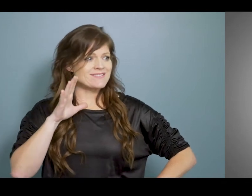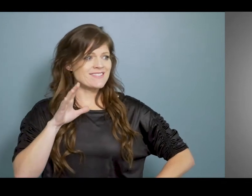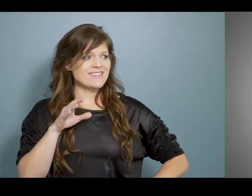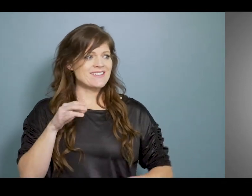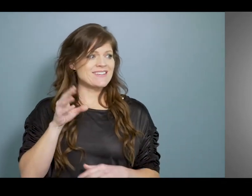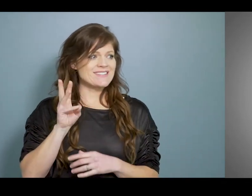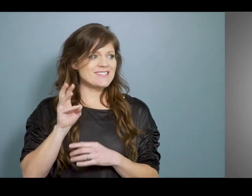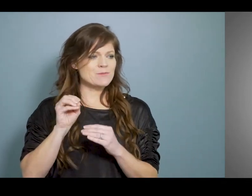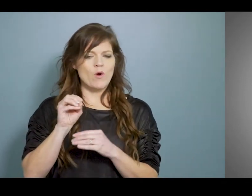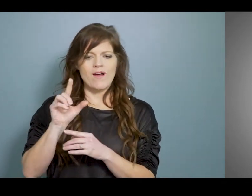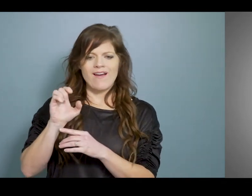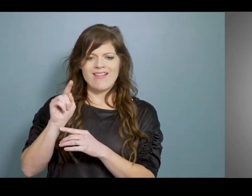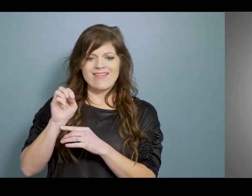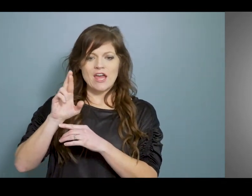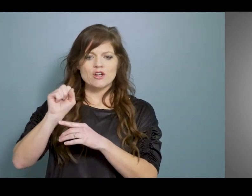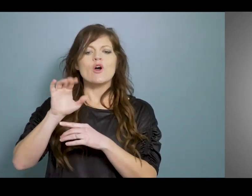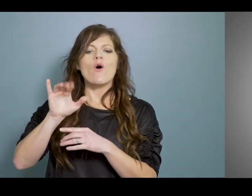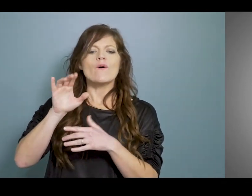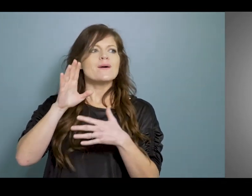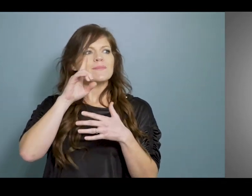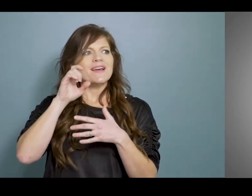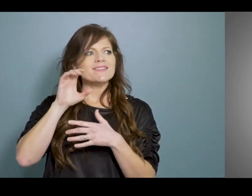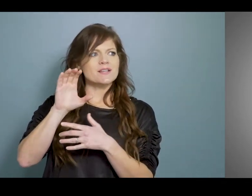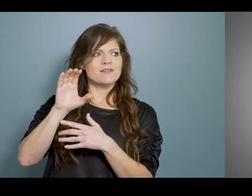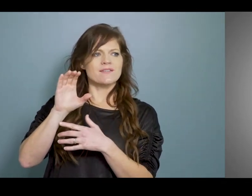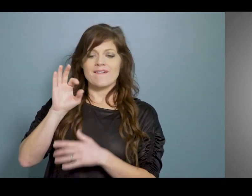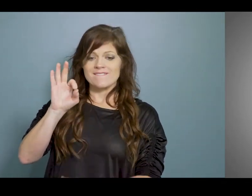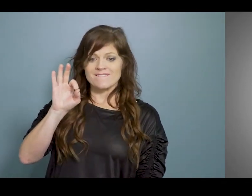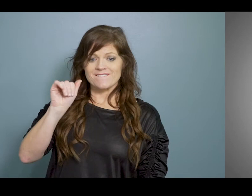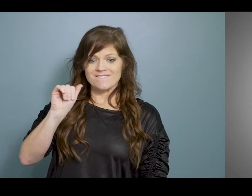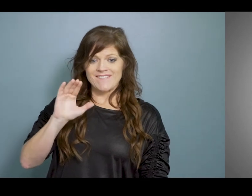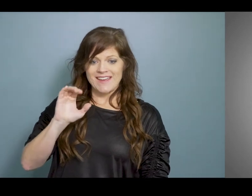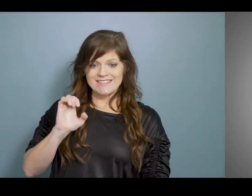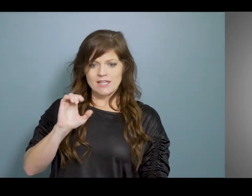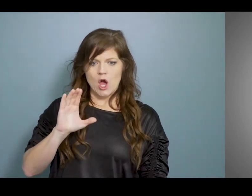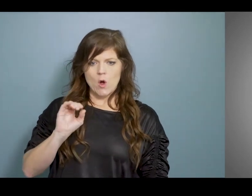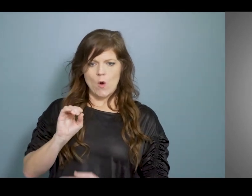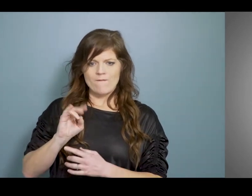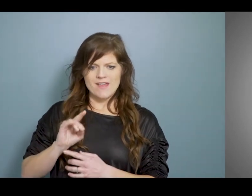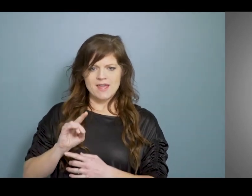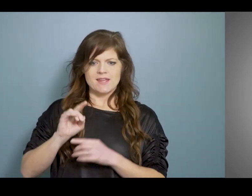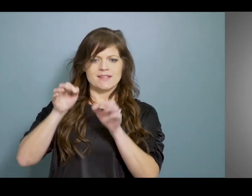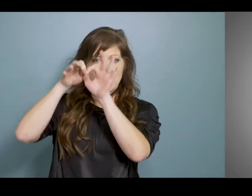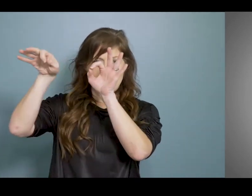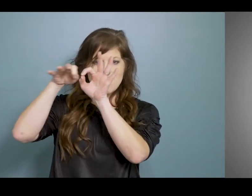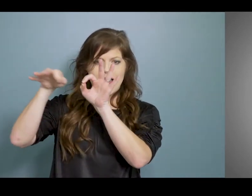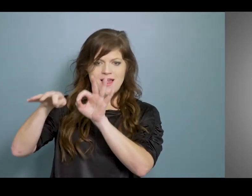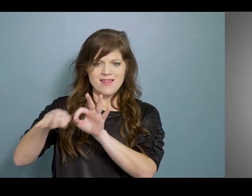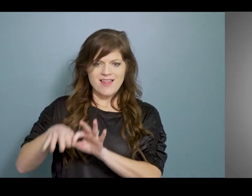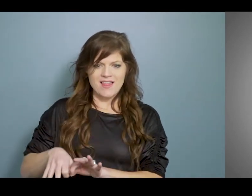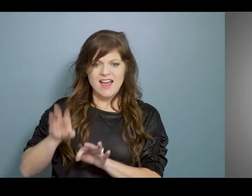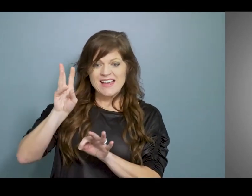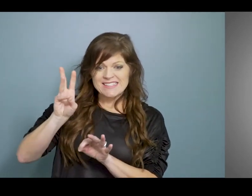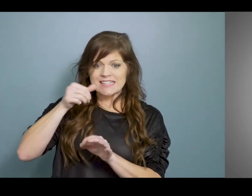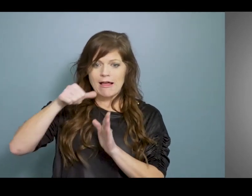body. Find your own way of connecting with your physical body. For example, you might try slowly pressing your feet